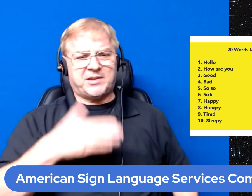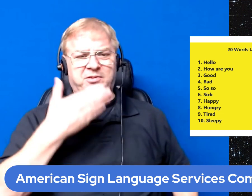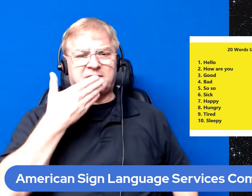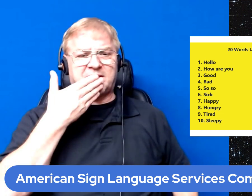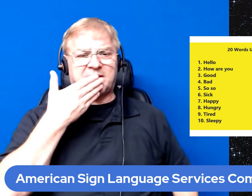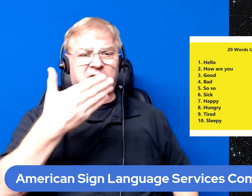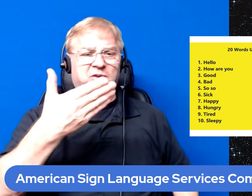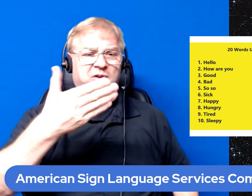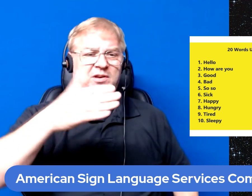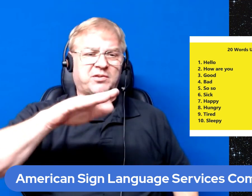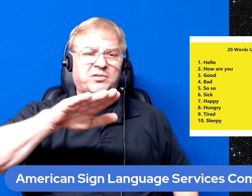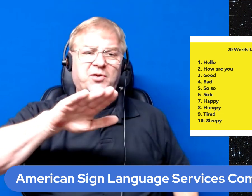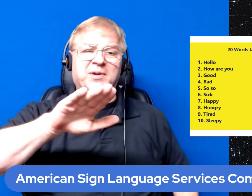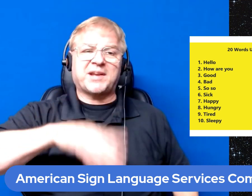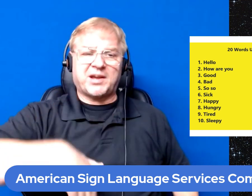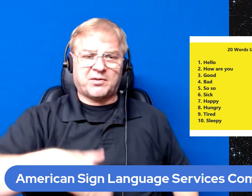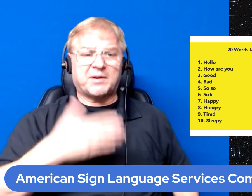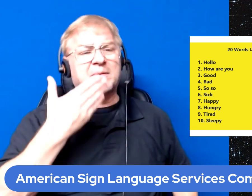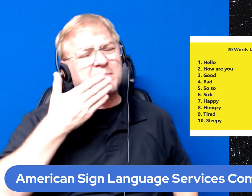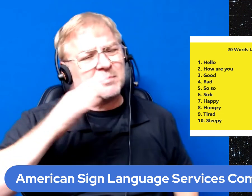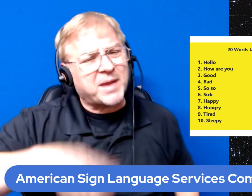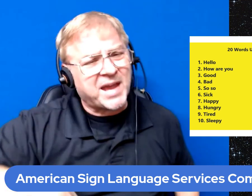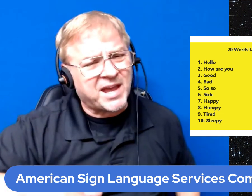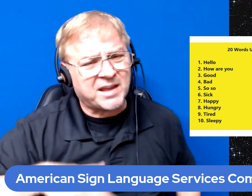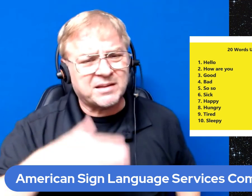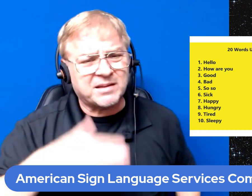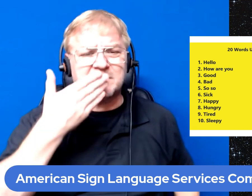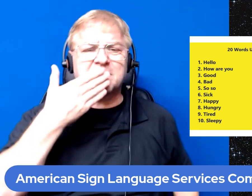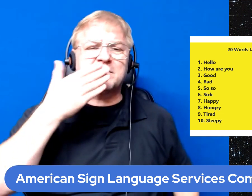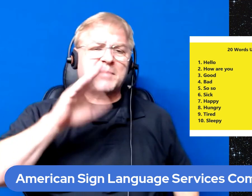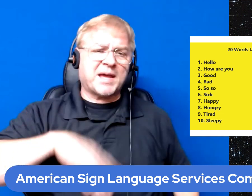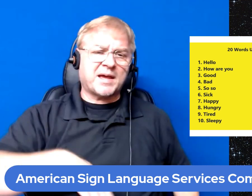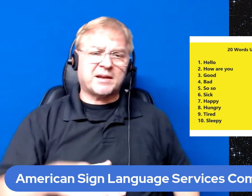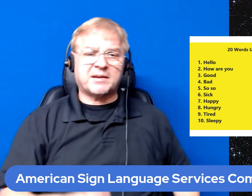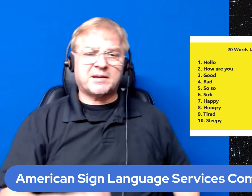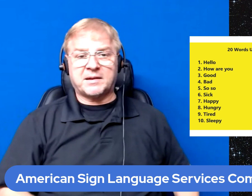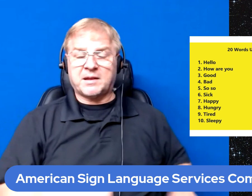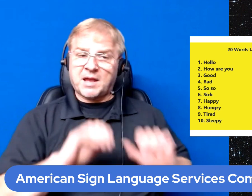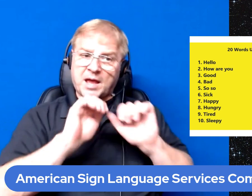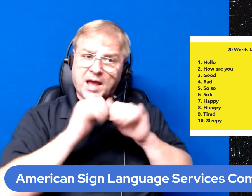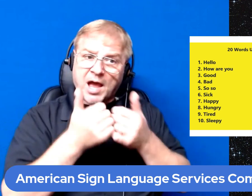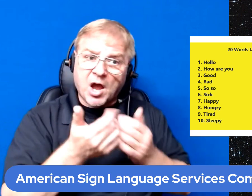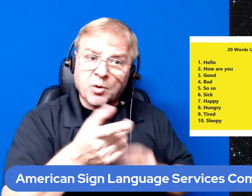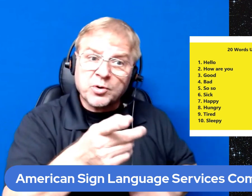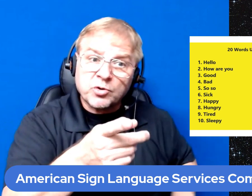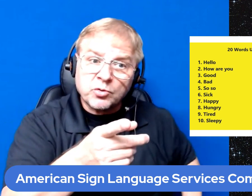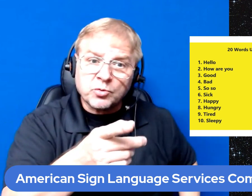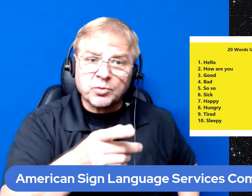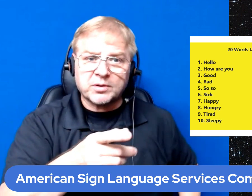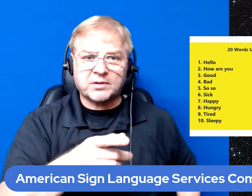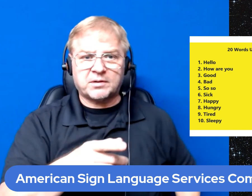you take the good and you throw it down. Bad, bad. How are you?